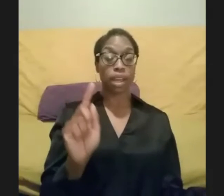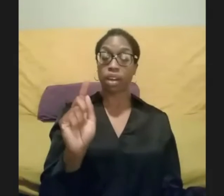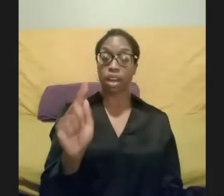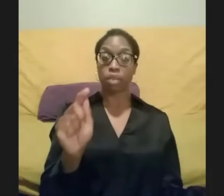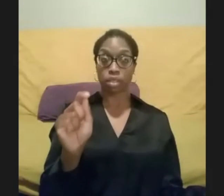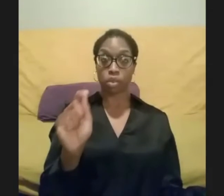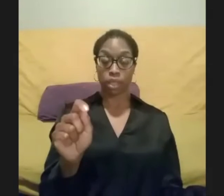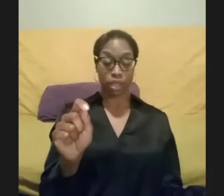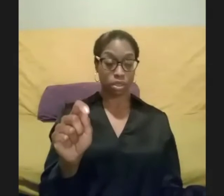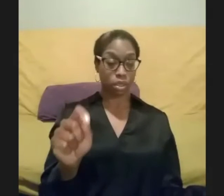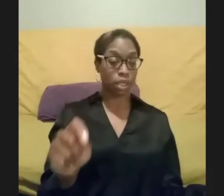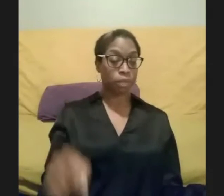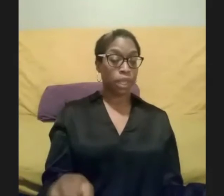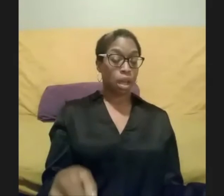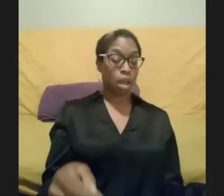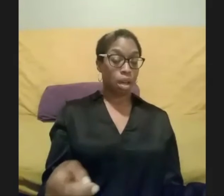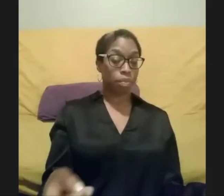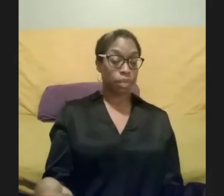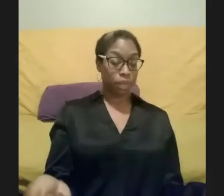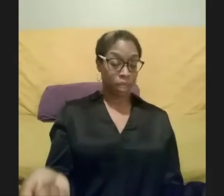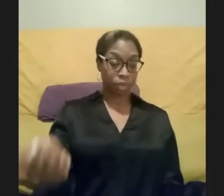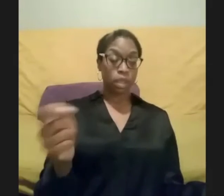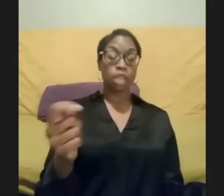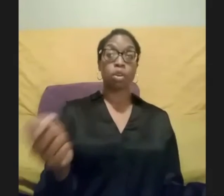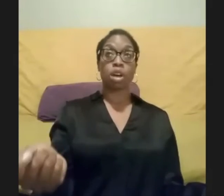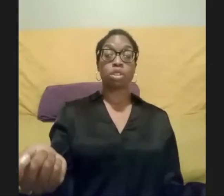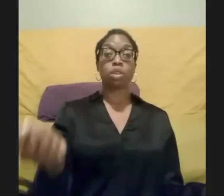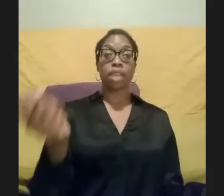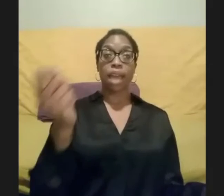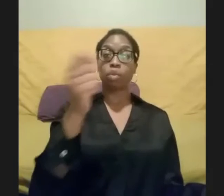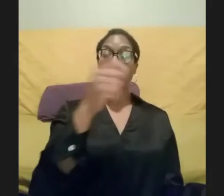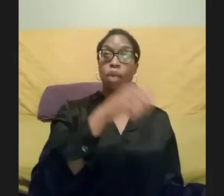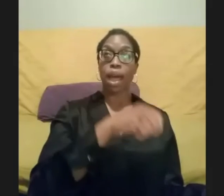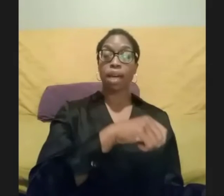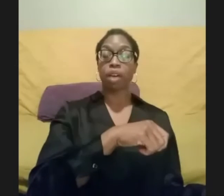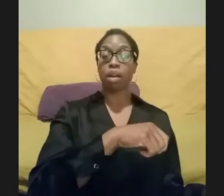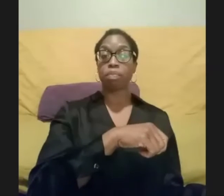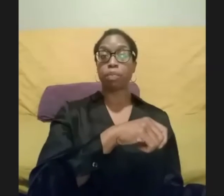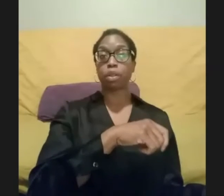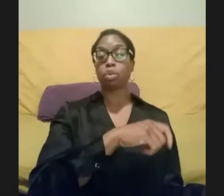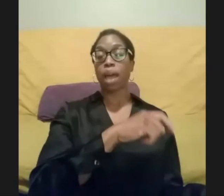high risk of colon cancer. You can also look at it when you have people who have